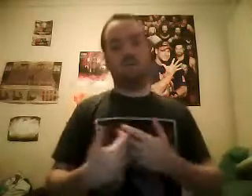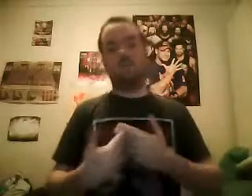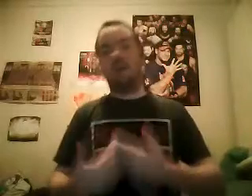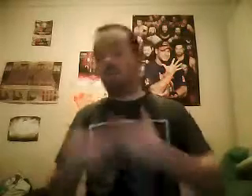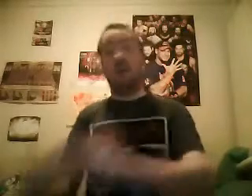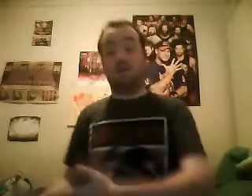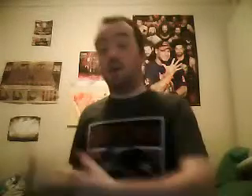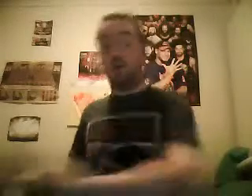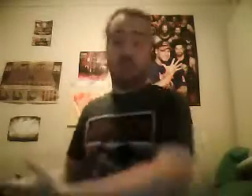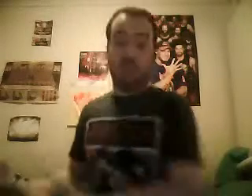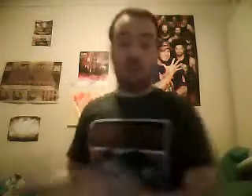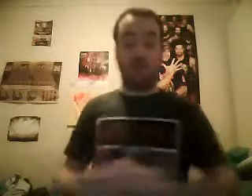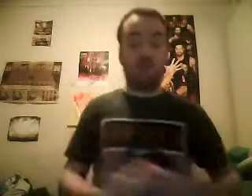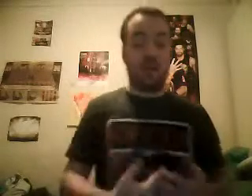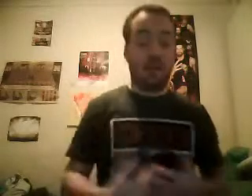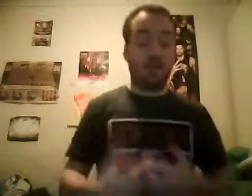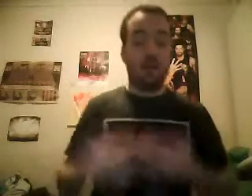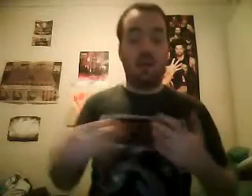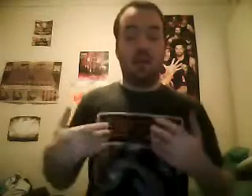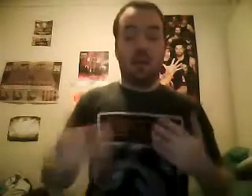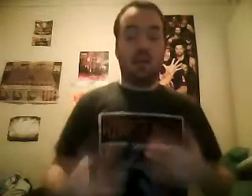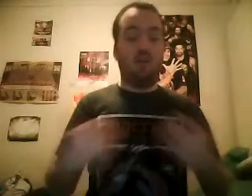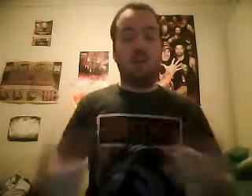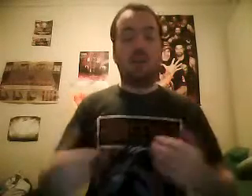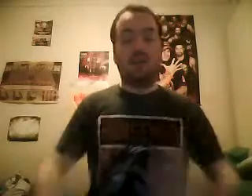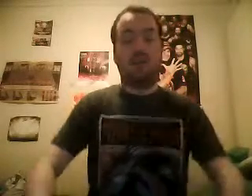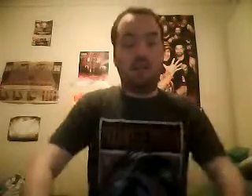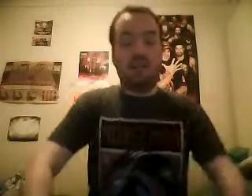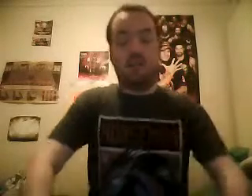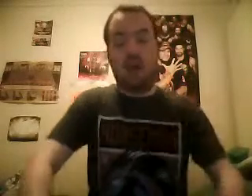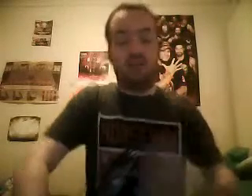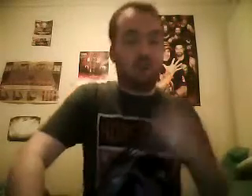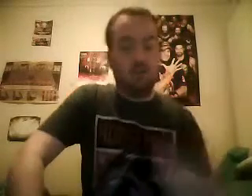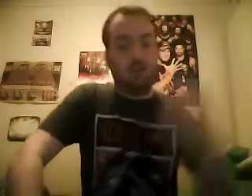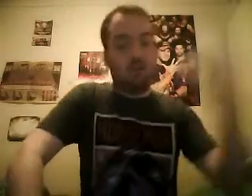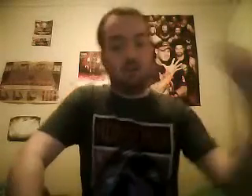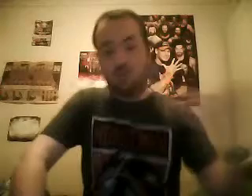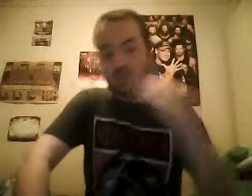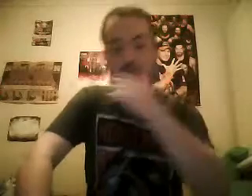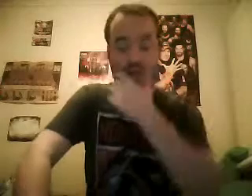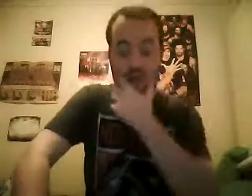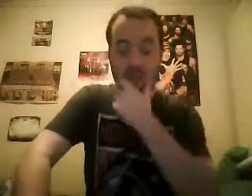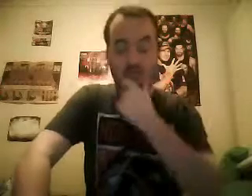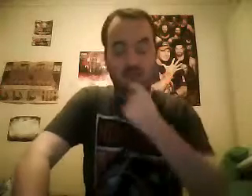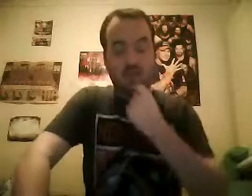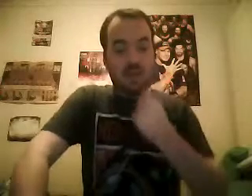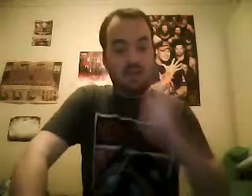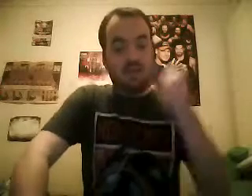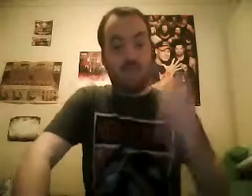as you guys know, because I made a video about it. And the one other thing that I do want to talk about is the